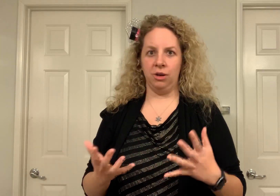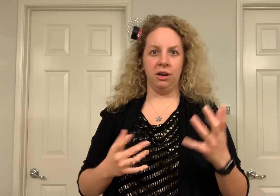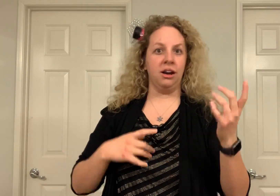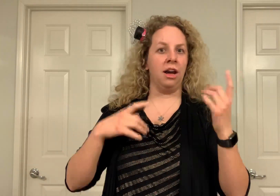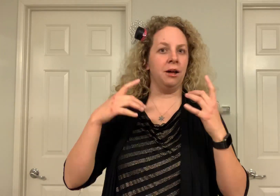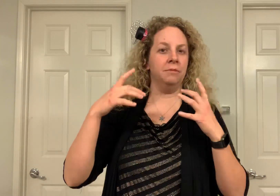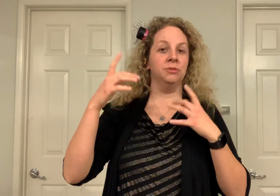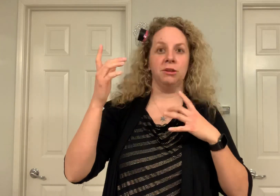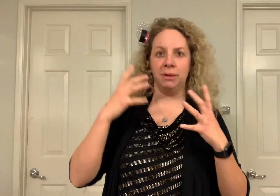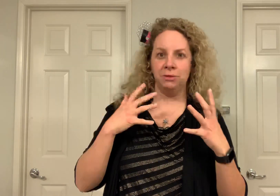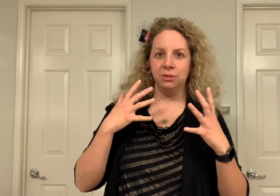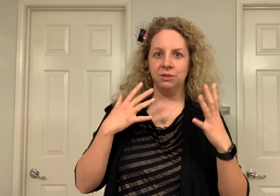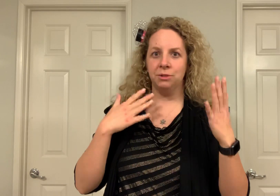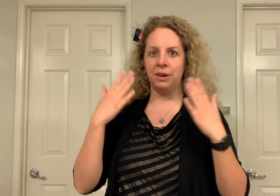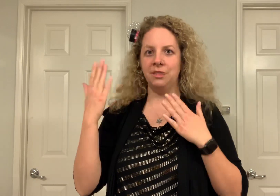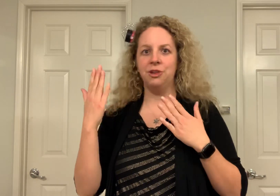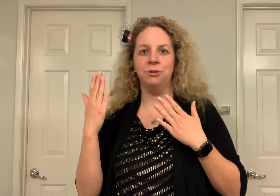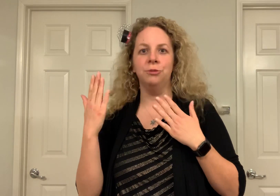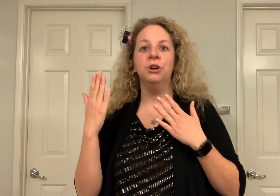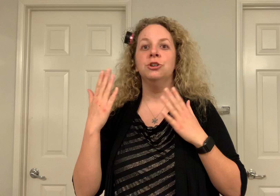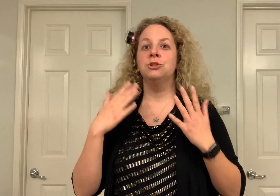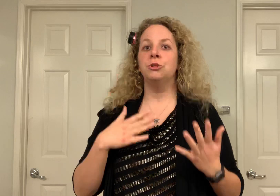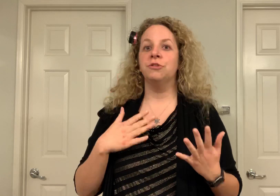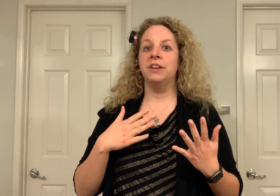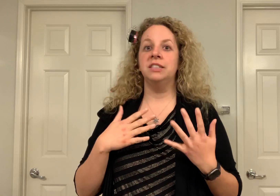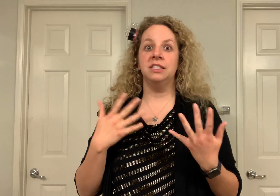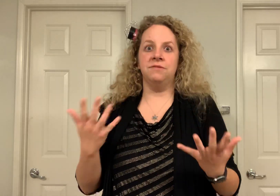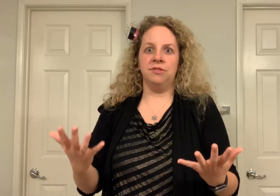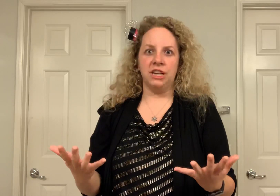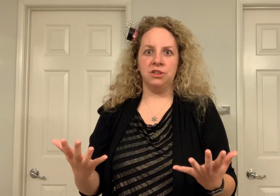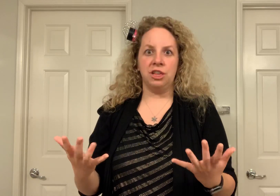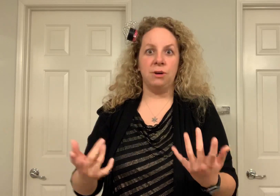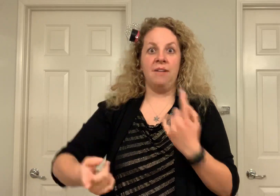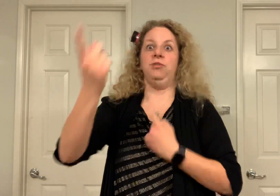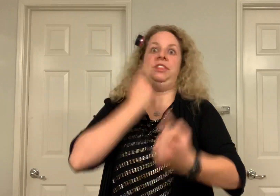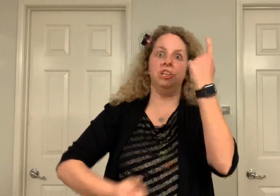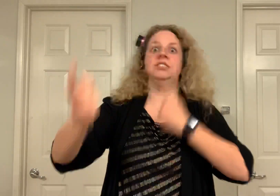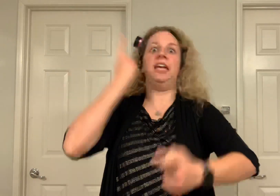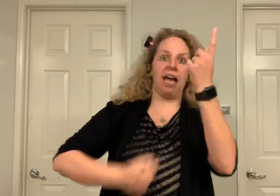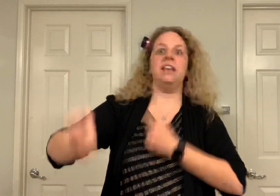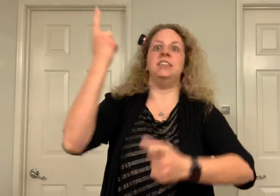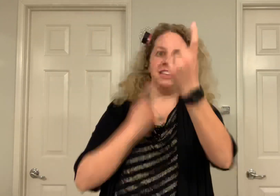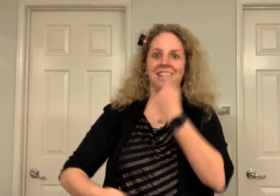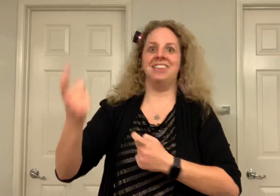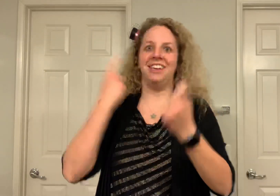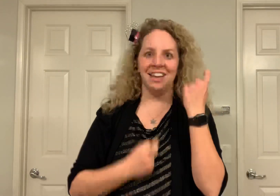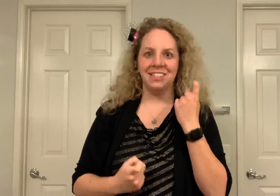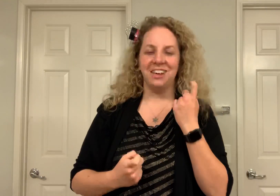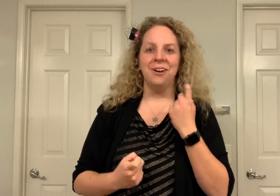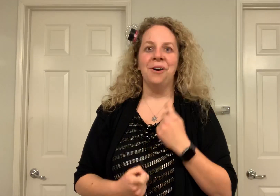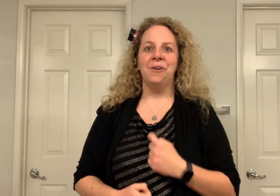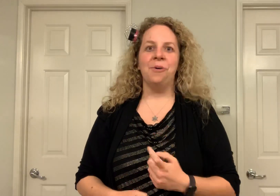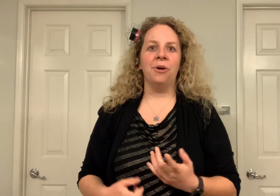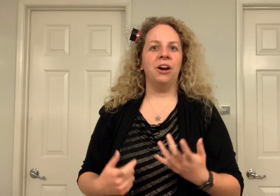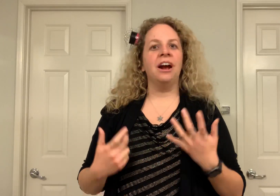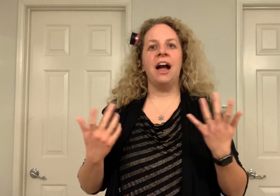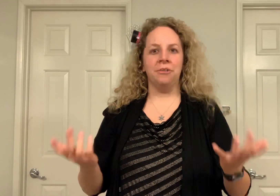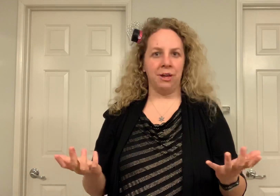your non-manuals, the way that you show your face, the inflection that you have, where they just like asking, or how that